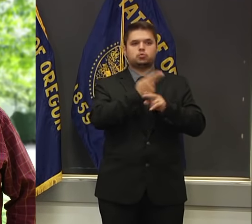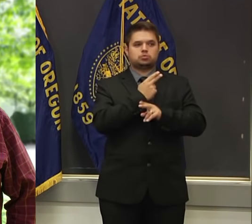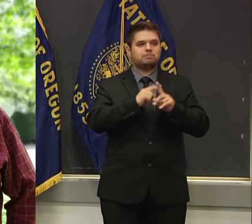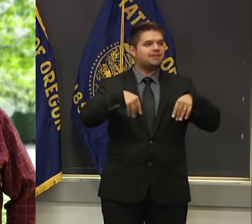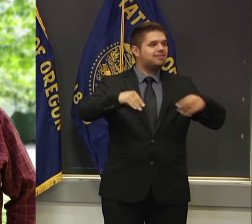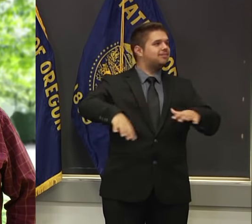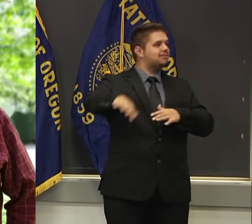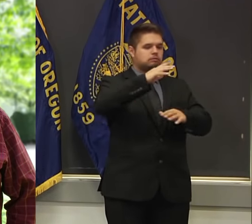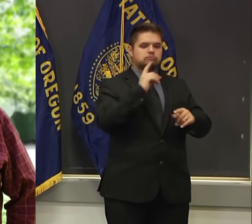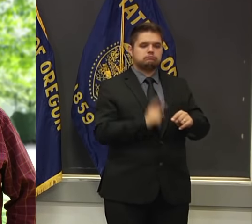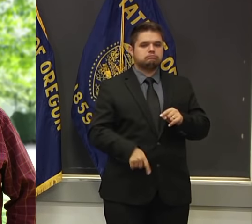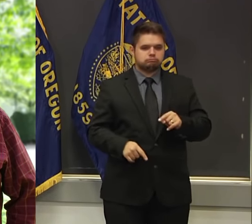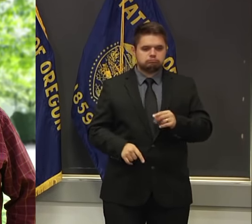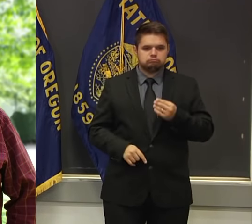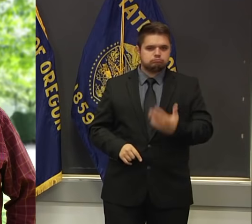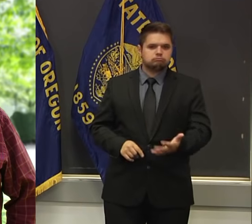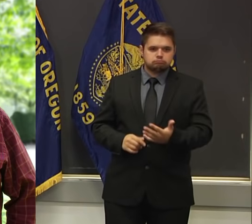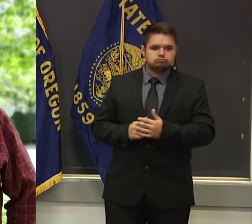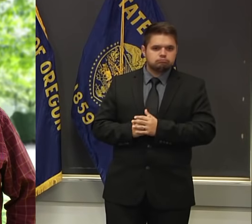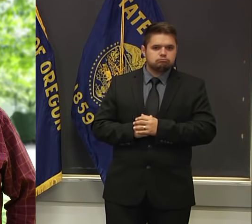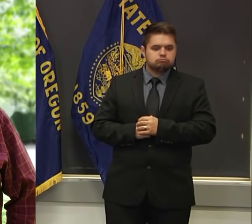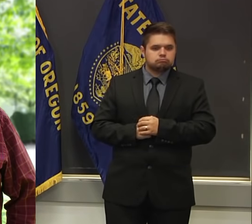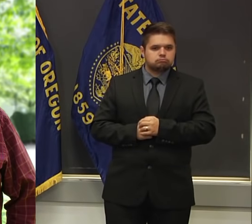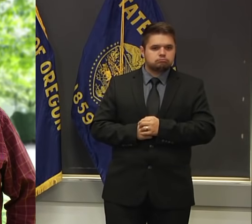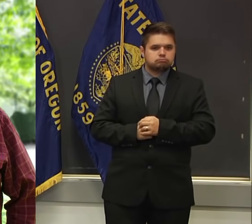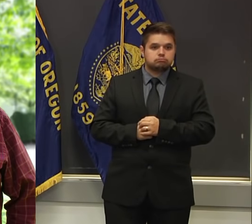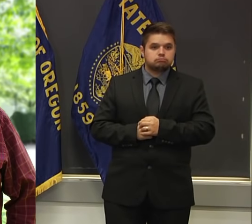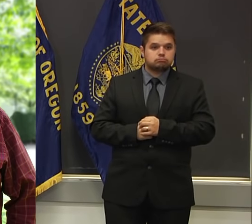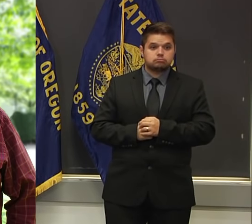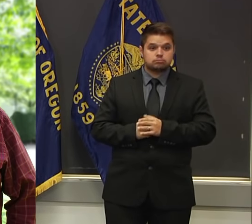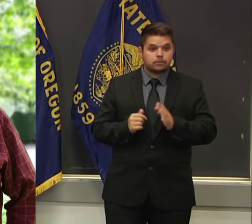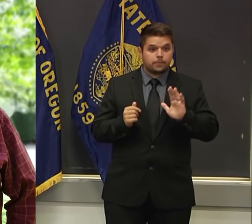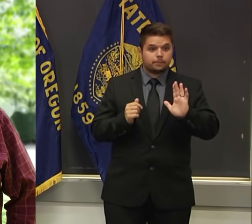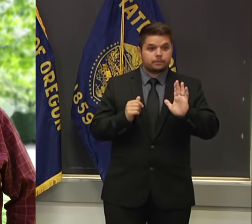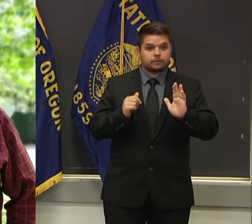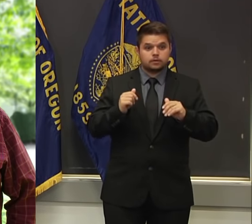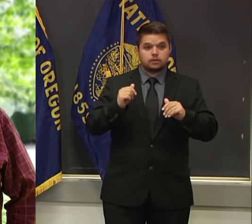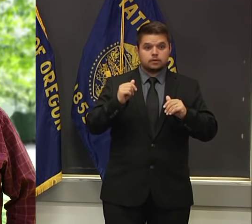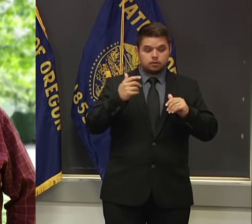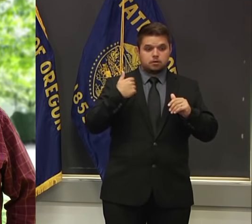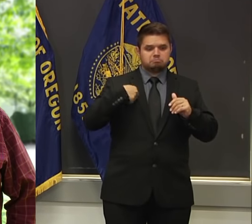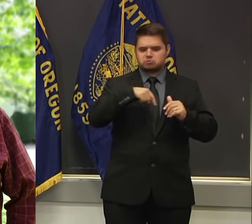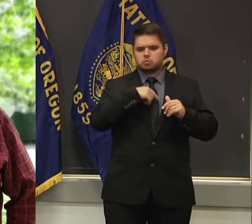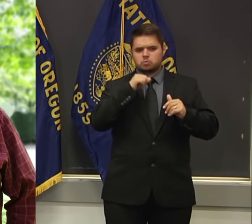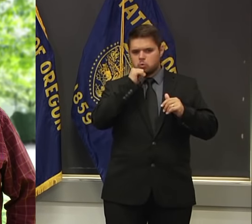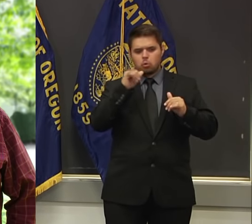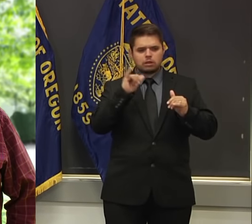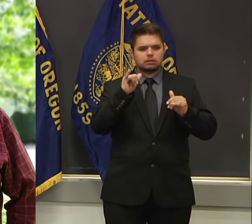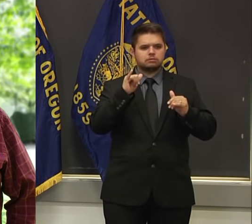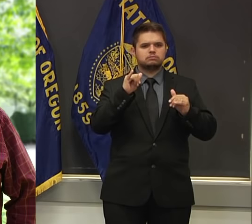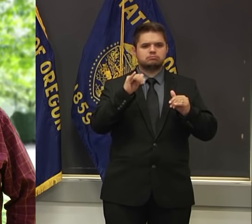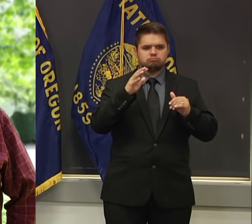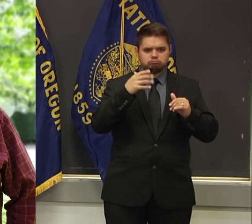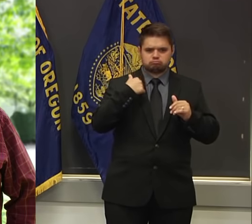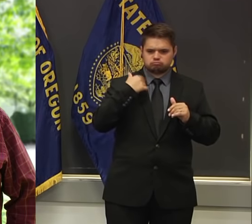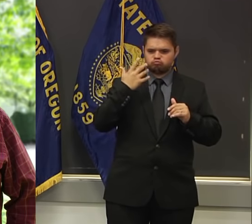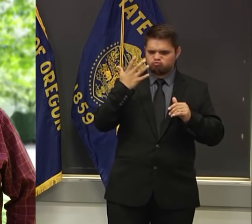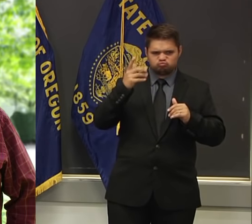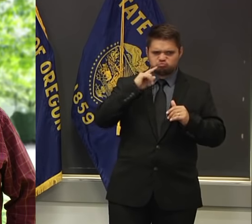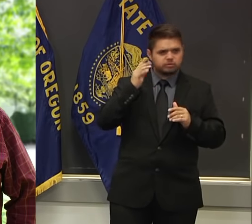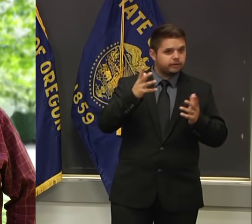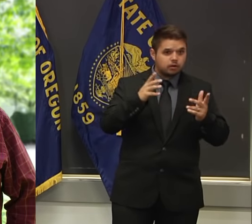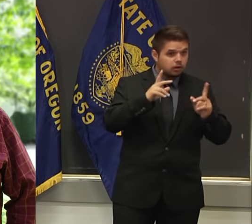not be addressing, from an enforcement perspective, the use of KN95s as long as they're on that FDA-approved list